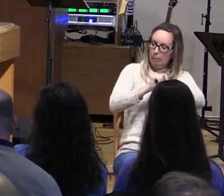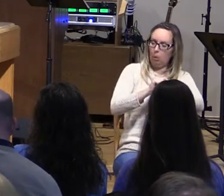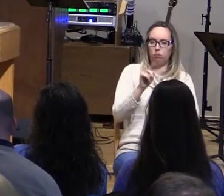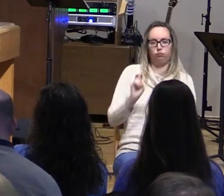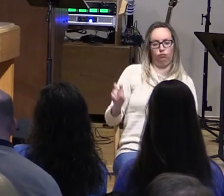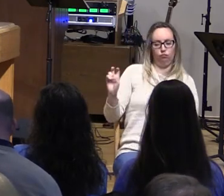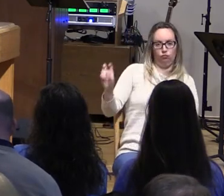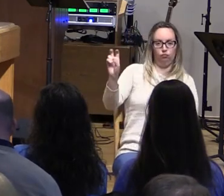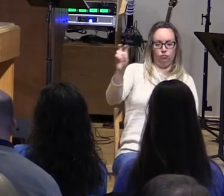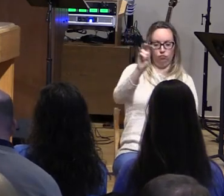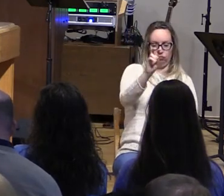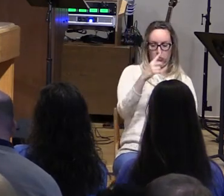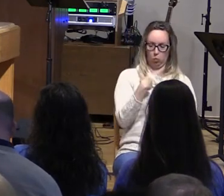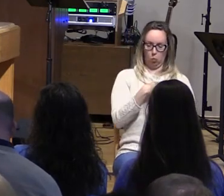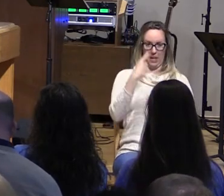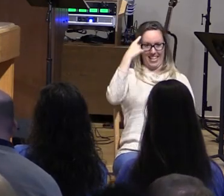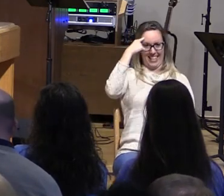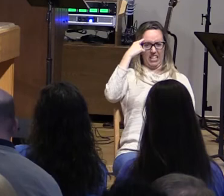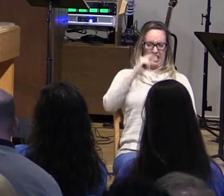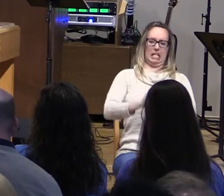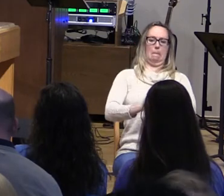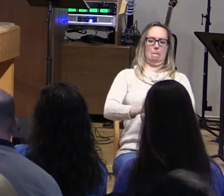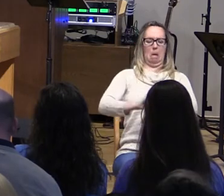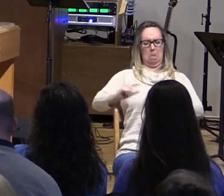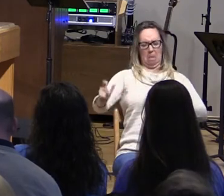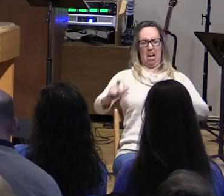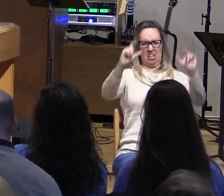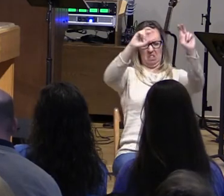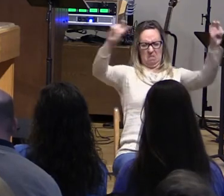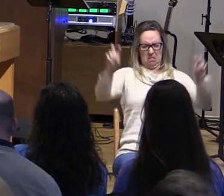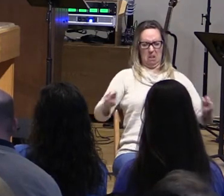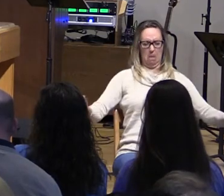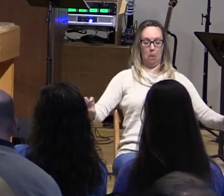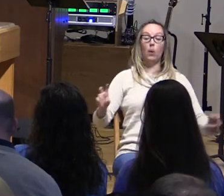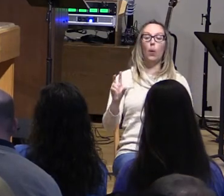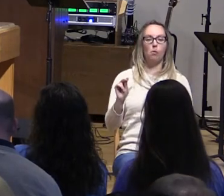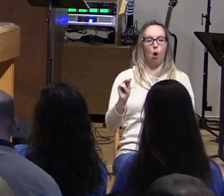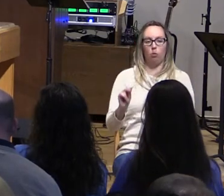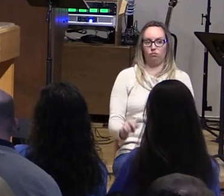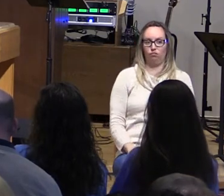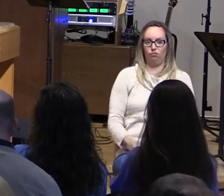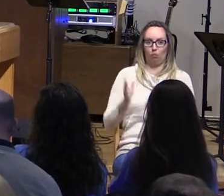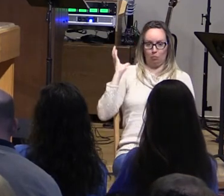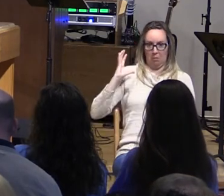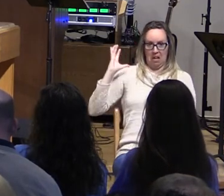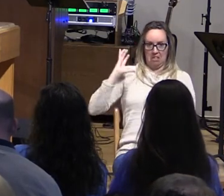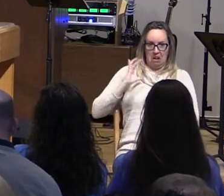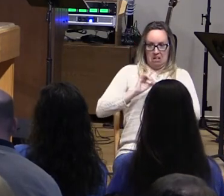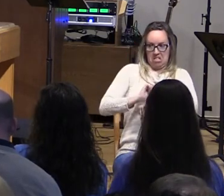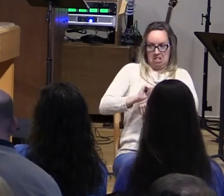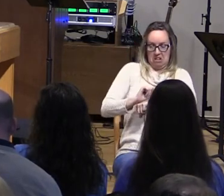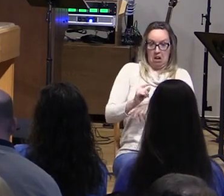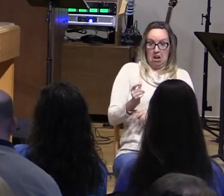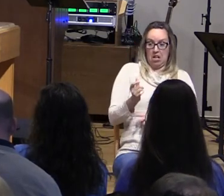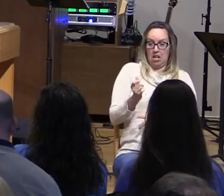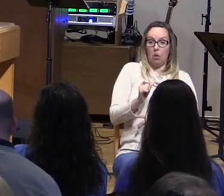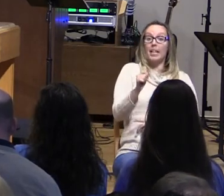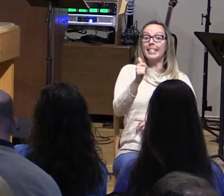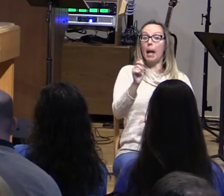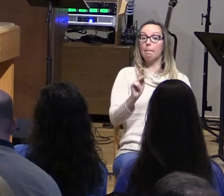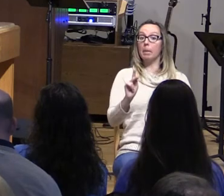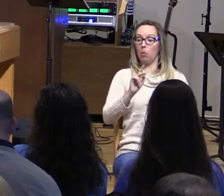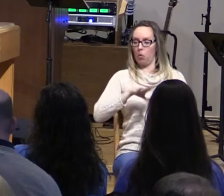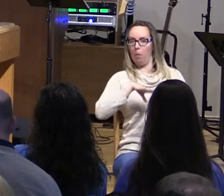synagogue. And maybe we think in our minds synagogue like this massive place in a big town. But back then, a synagogue was any place where there were 10